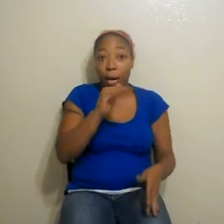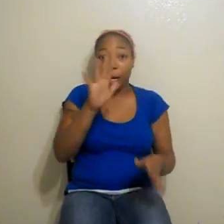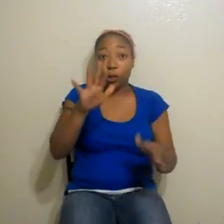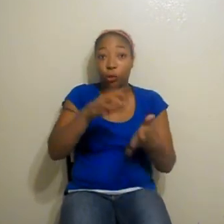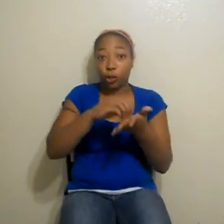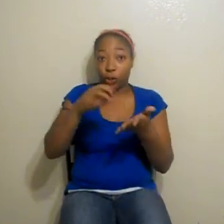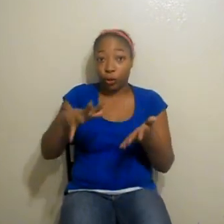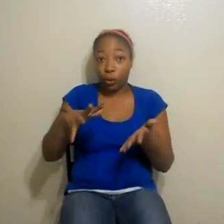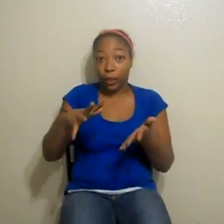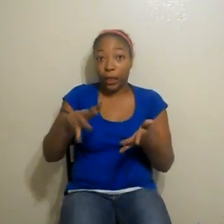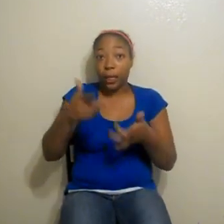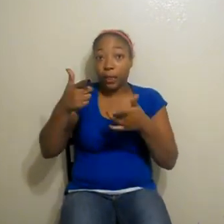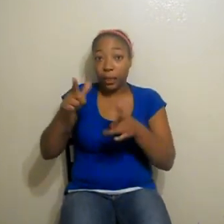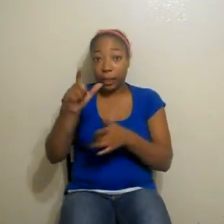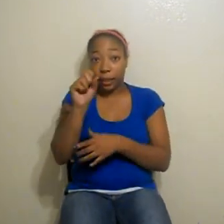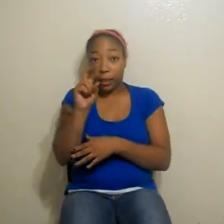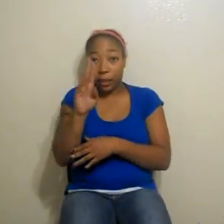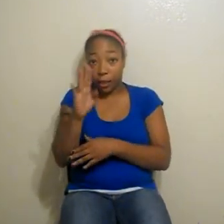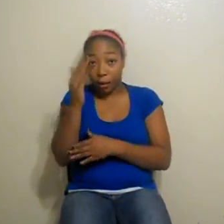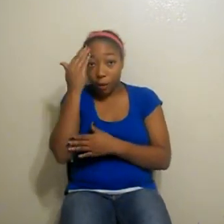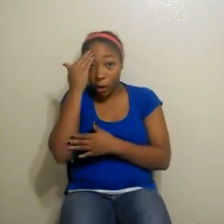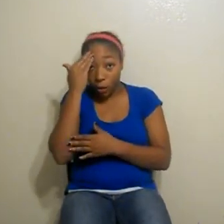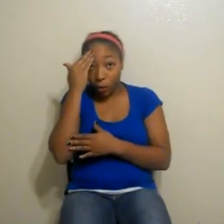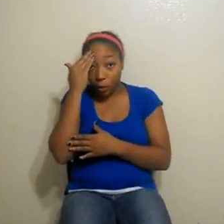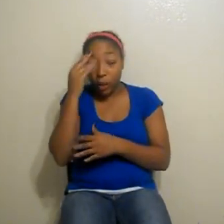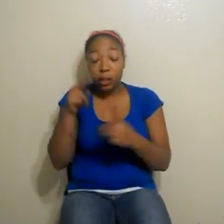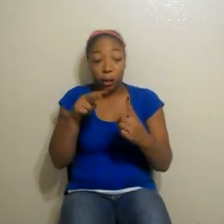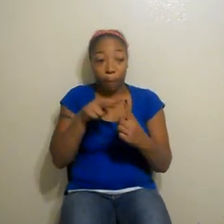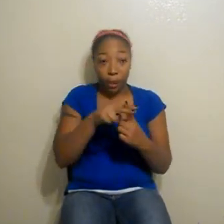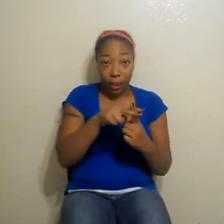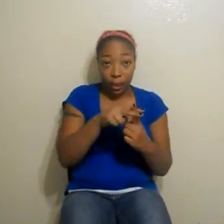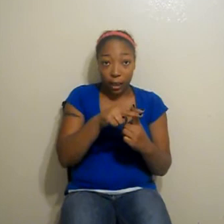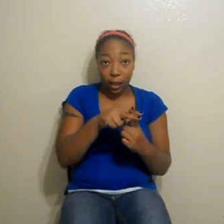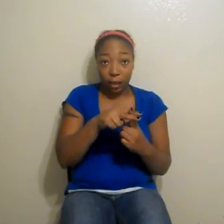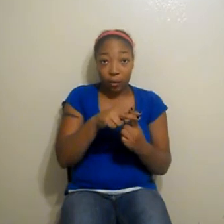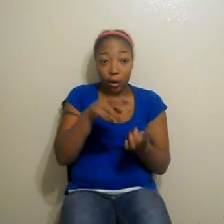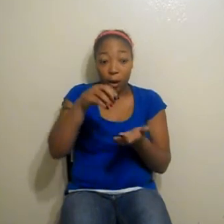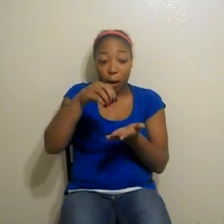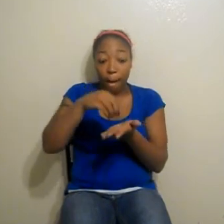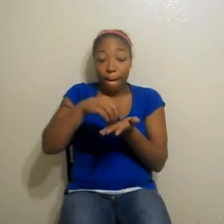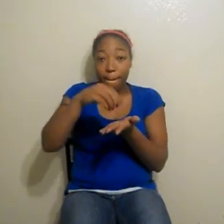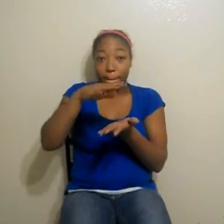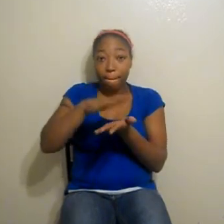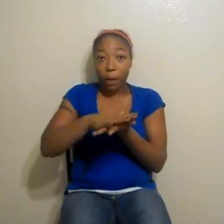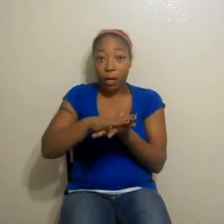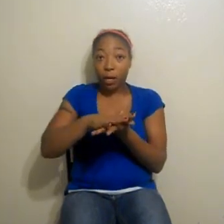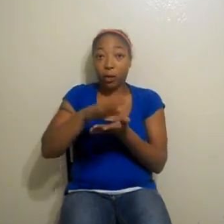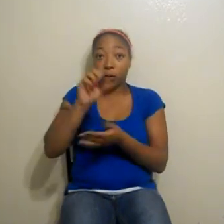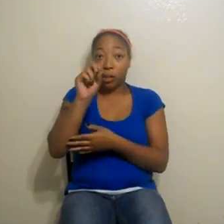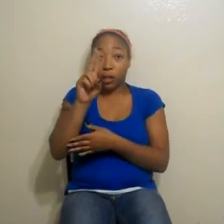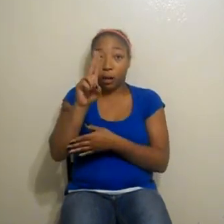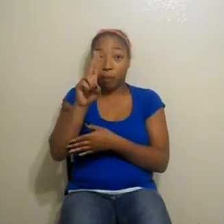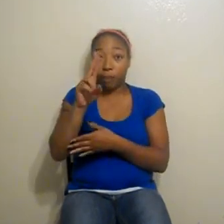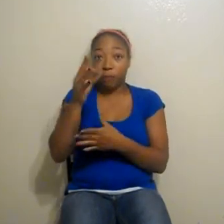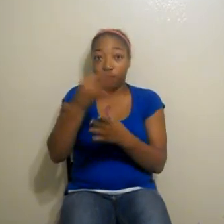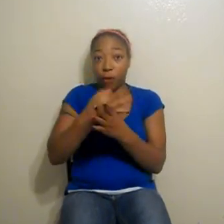Remind your student to let the sub know to plug it in. Put in your sub